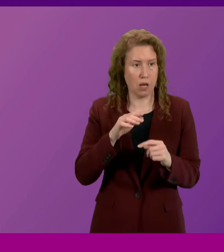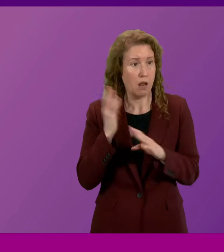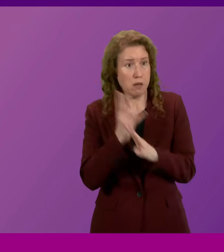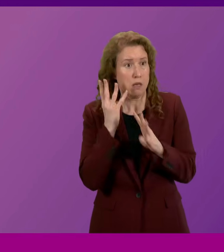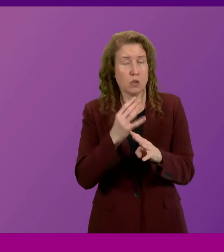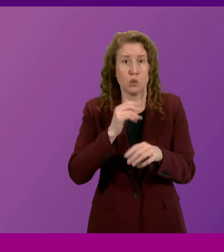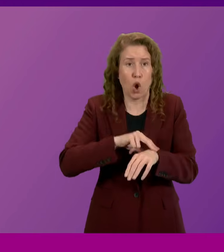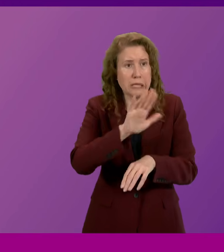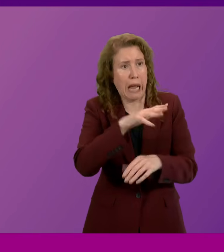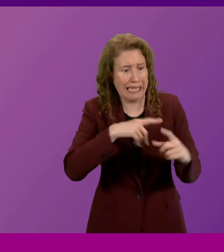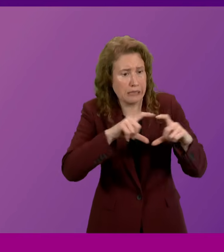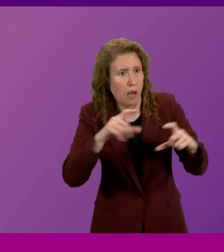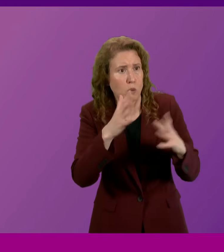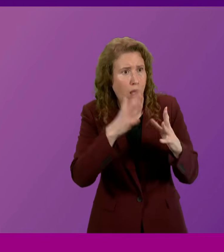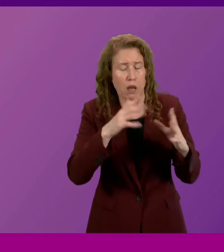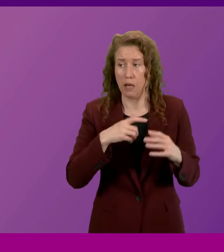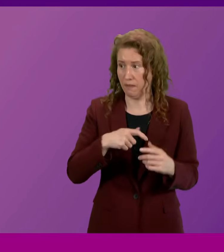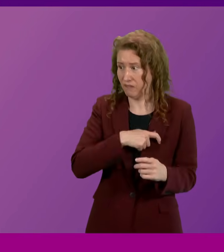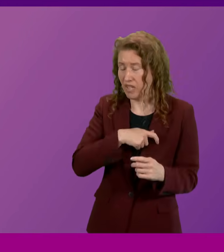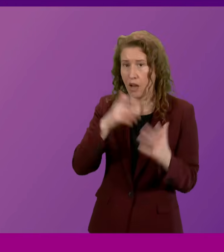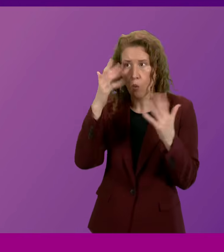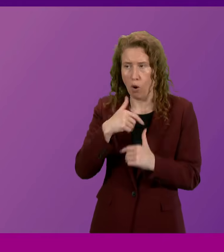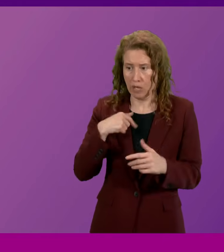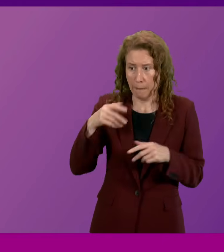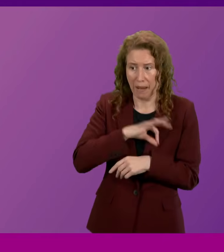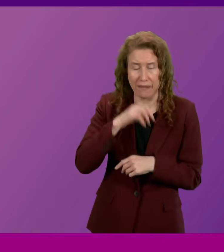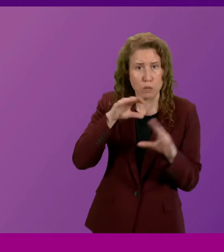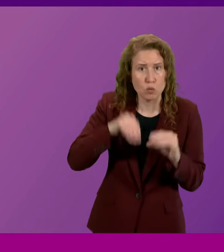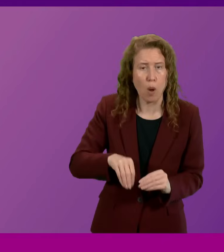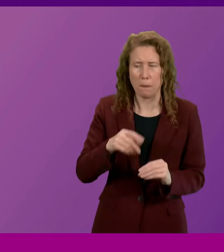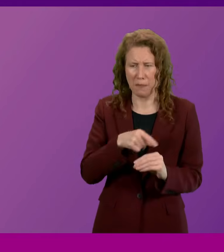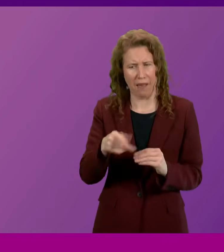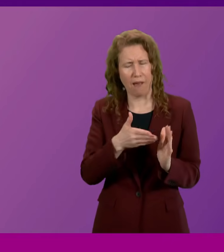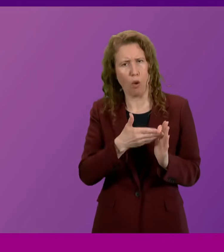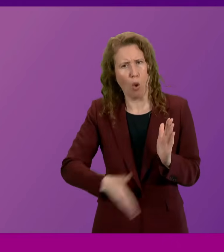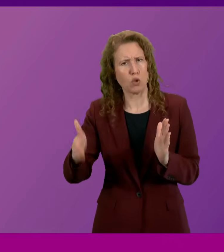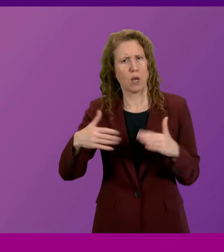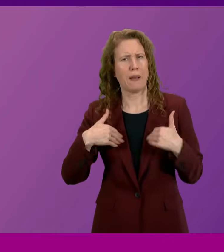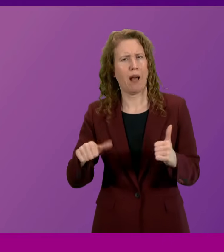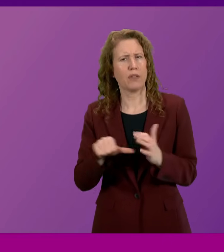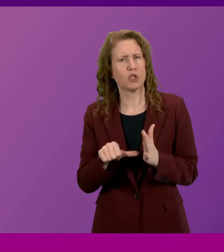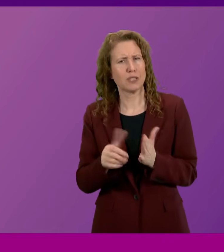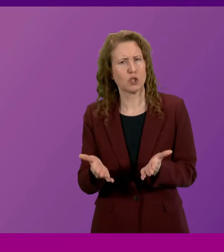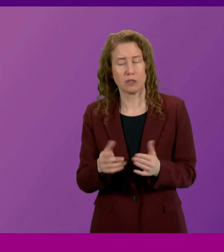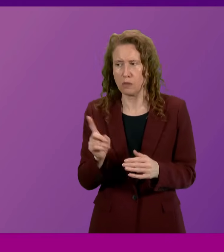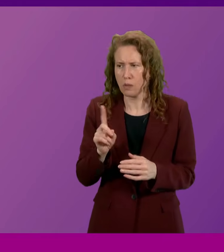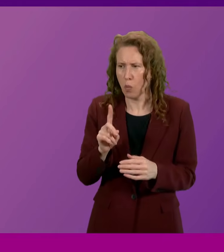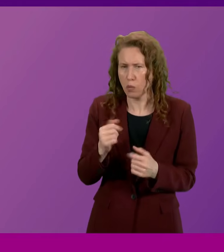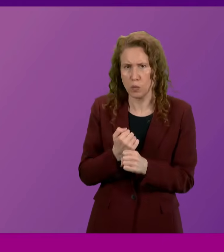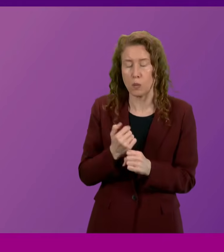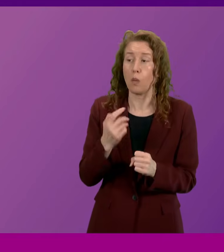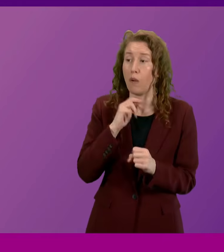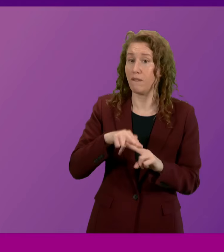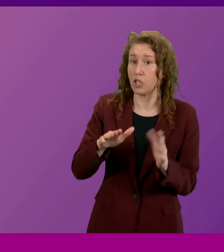care and causing fear and anxiety for my constituents with long-term health conditions. Will the First